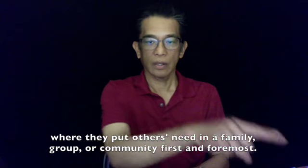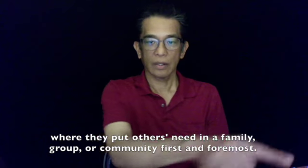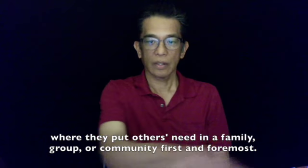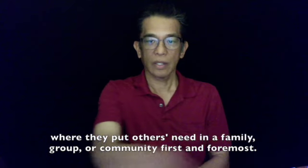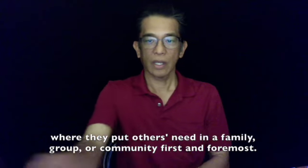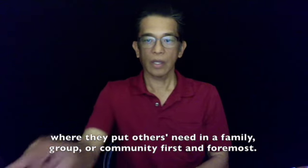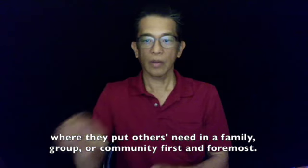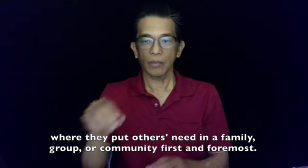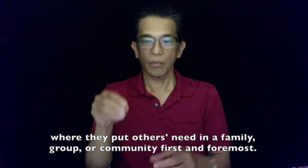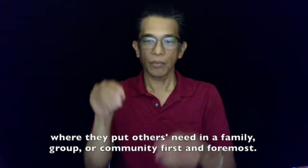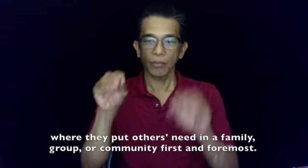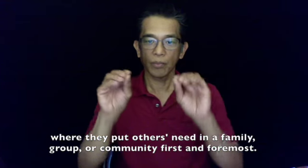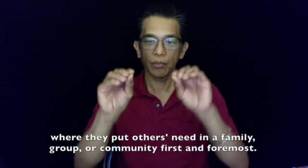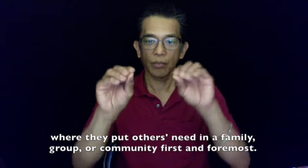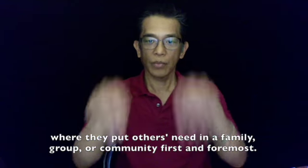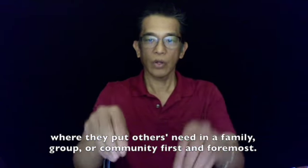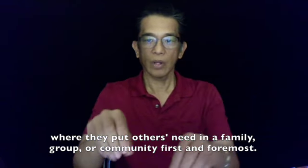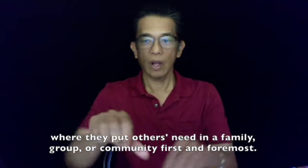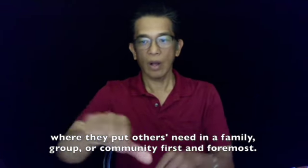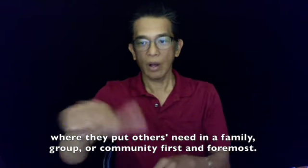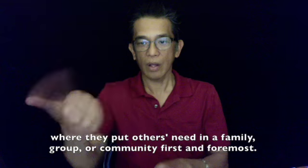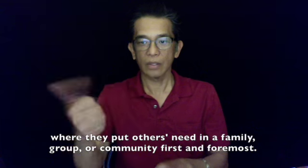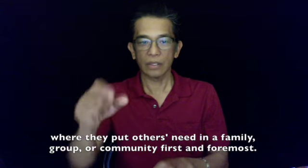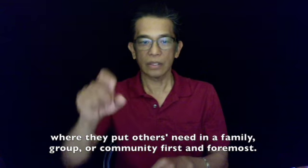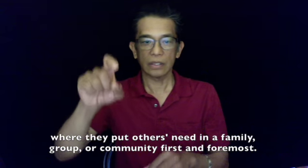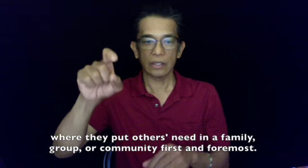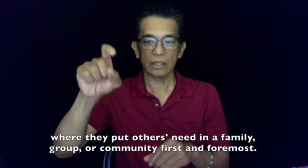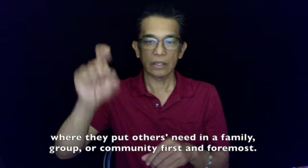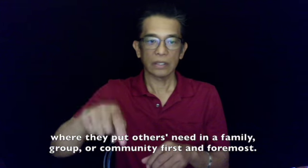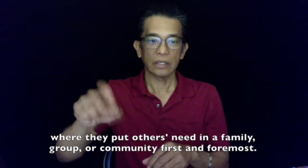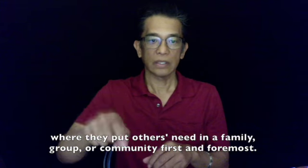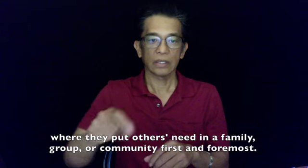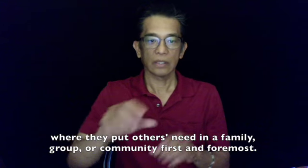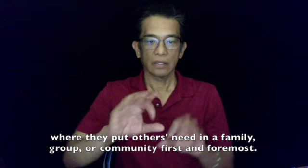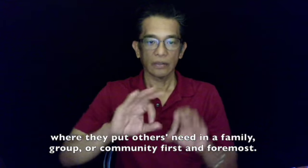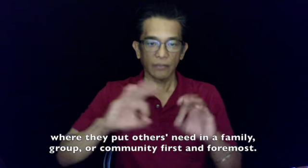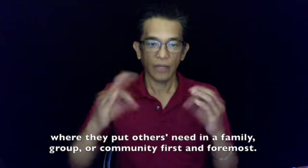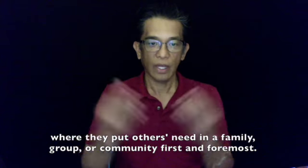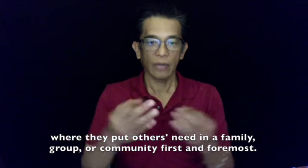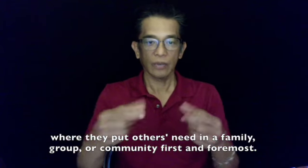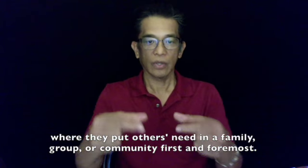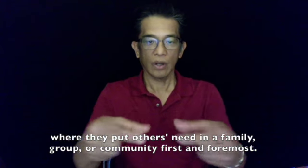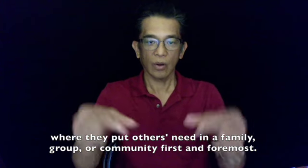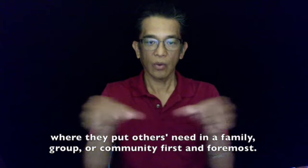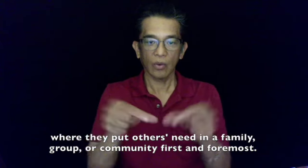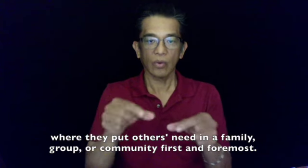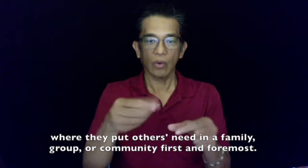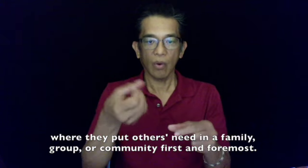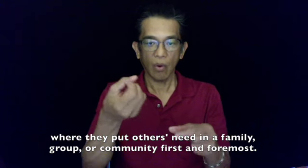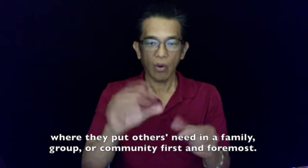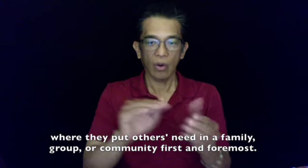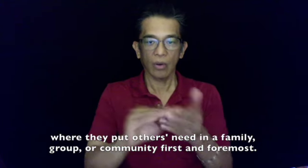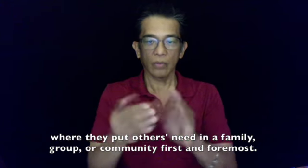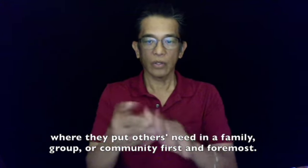Where they put others' needs in a family group or community first and foremost.